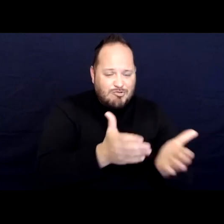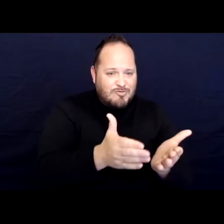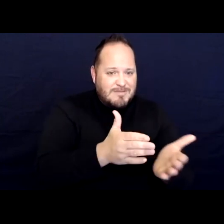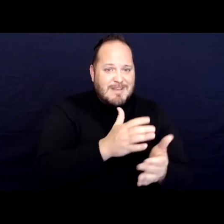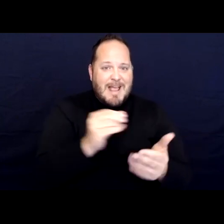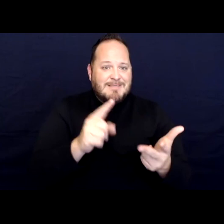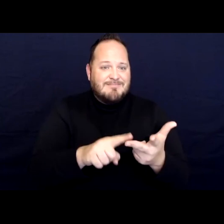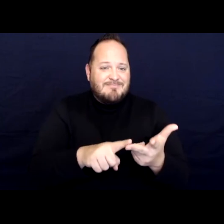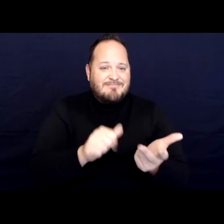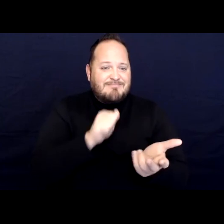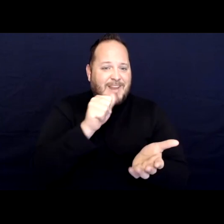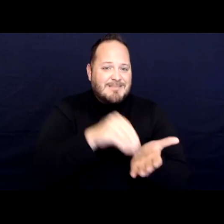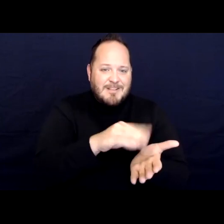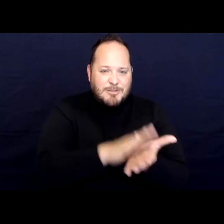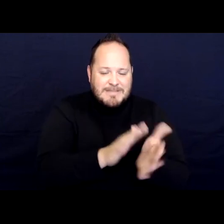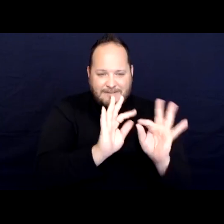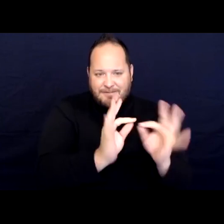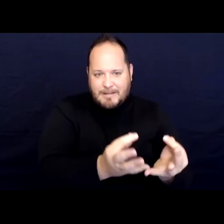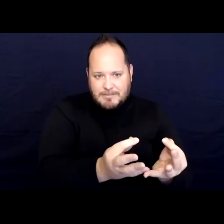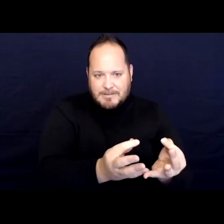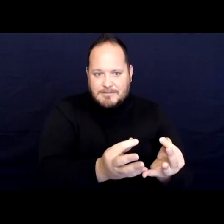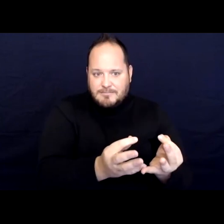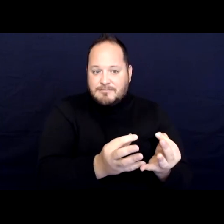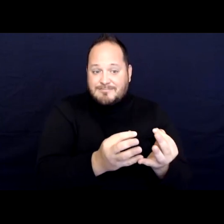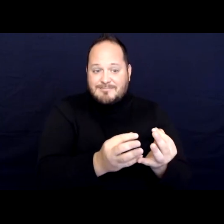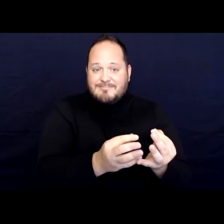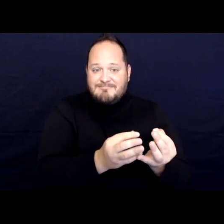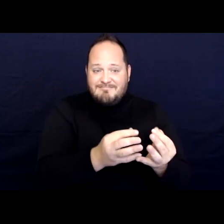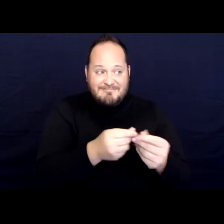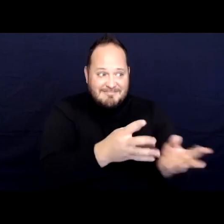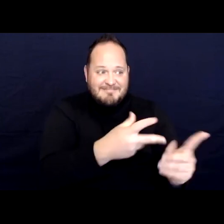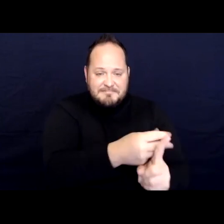undocumented families getting folks vaccinated. So